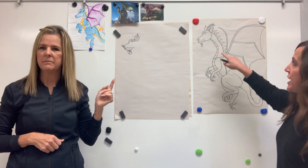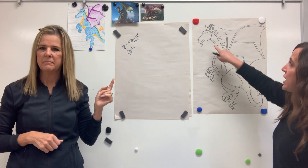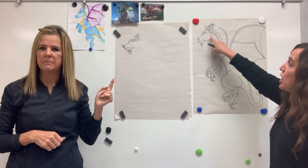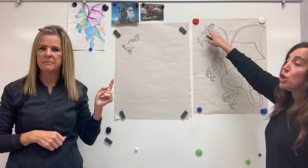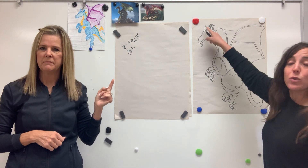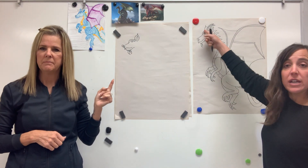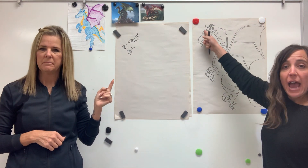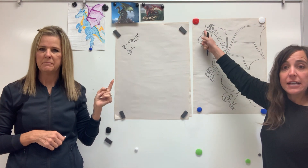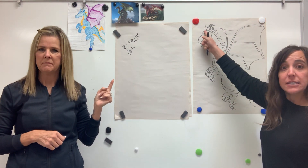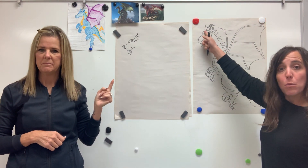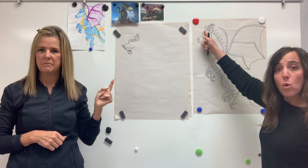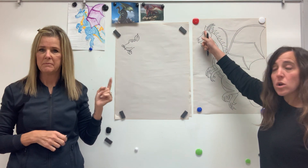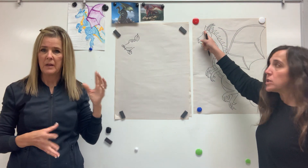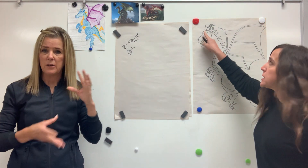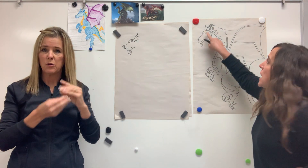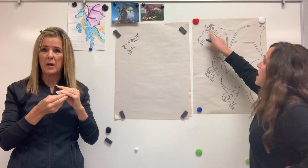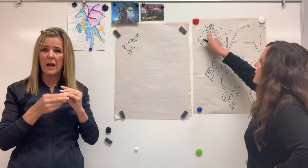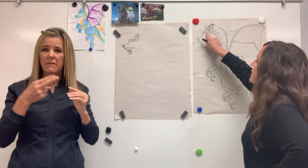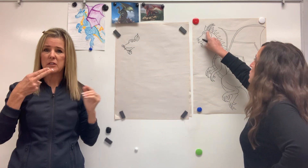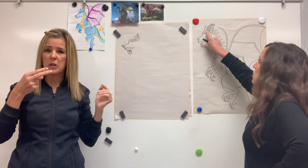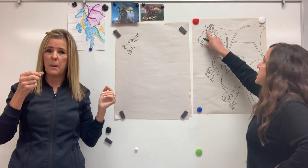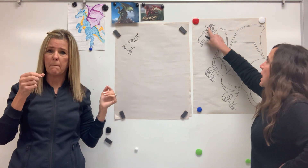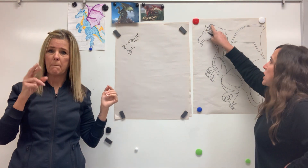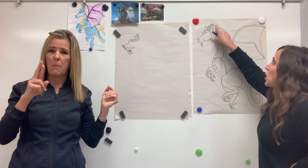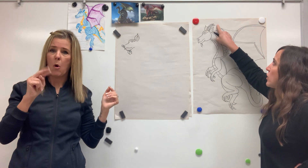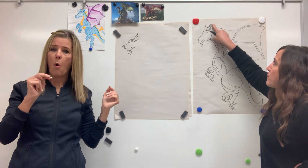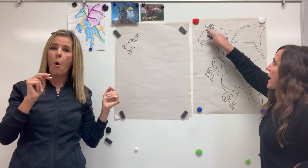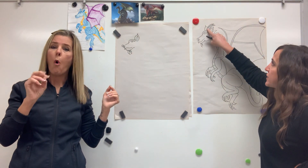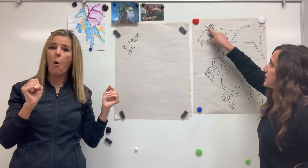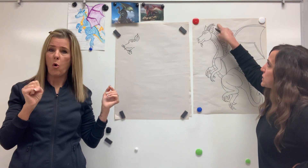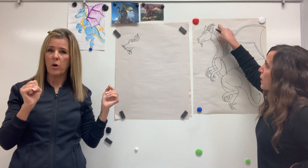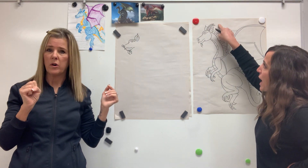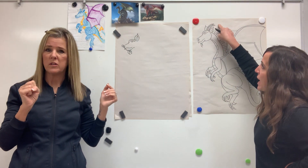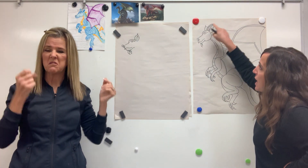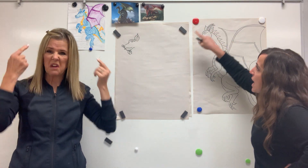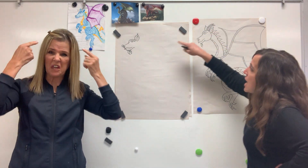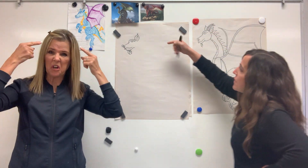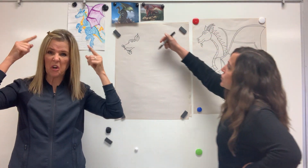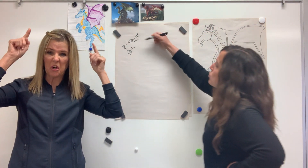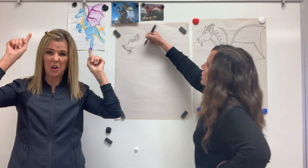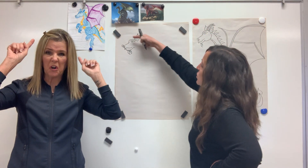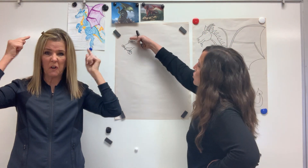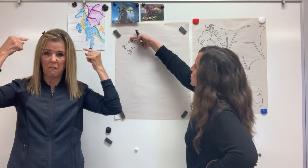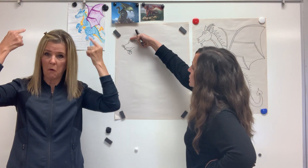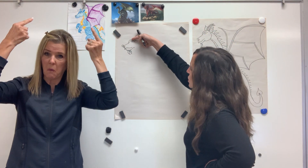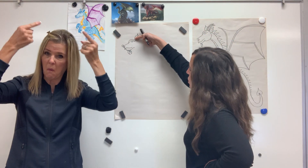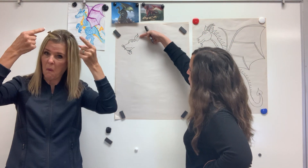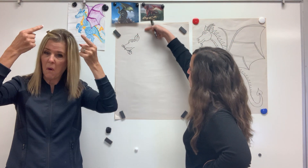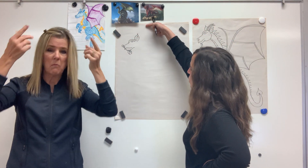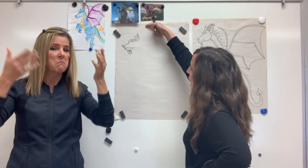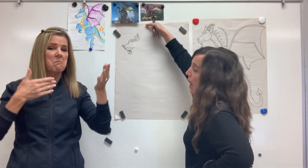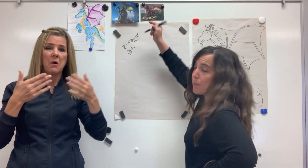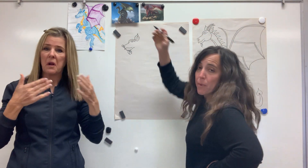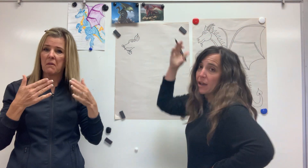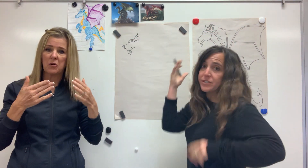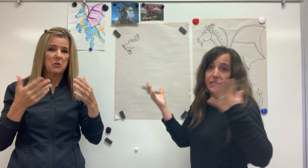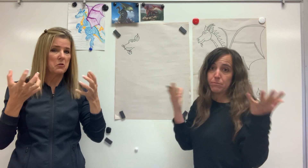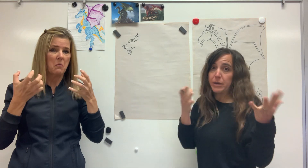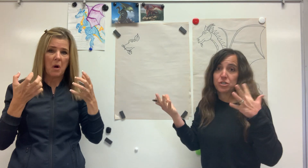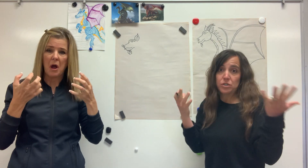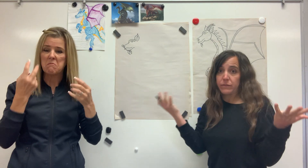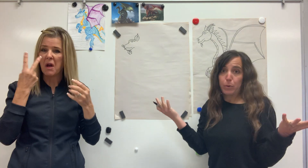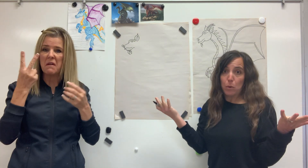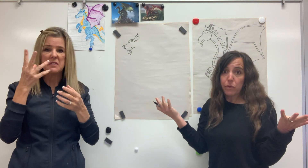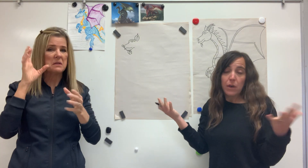And then you can add some horns. These horns kind of curve back this way If you wanted horns to curve more up, I've